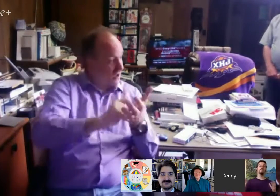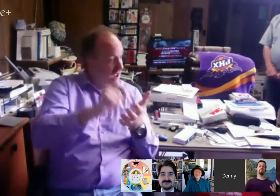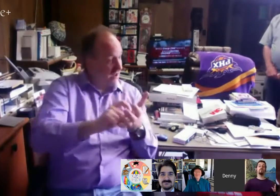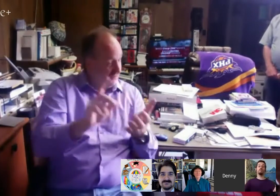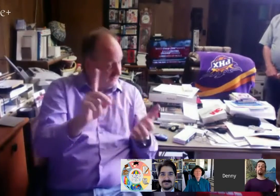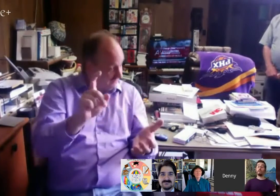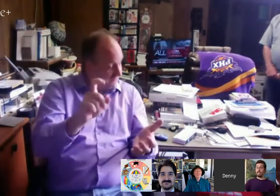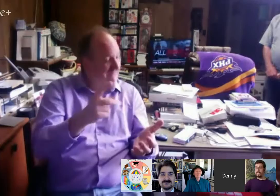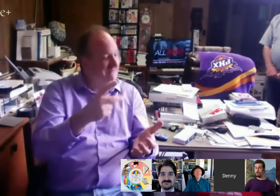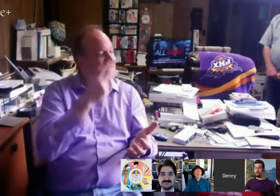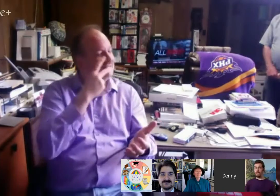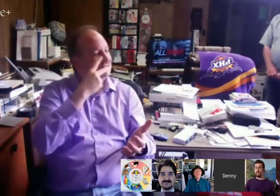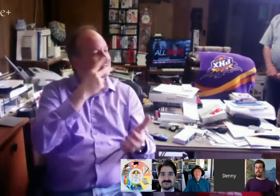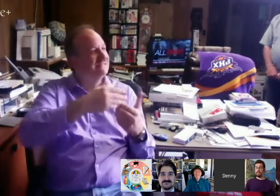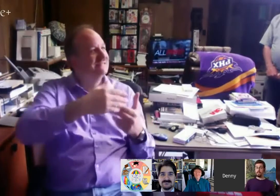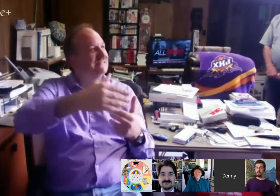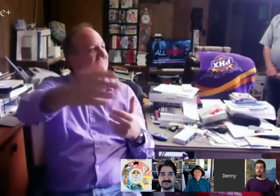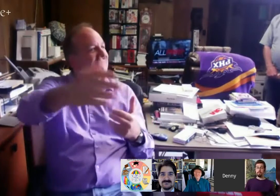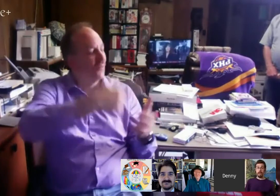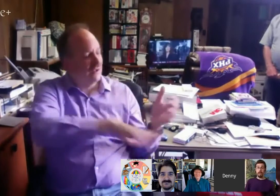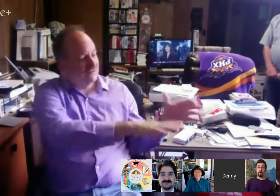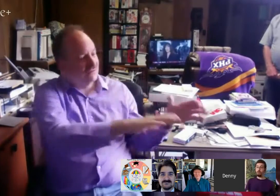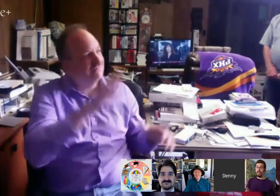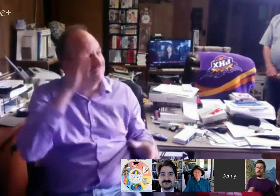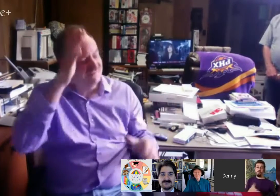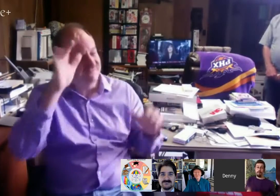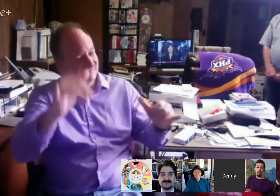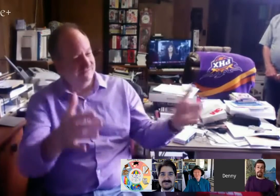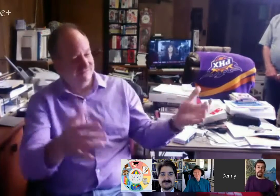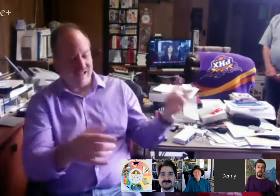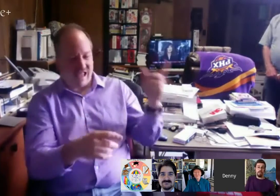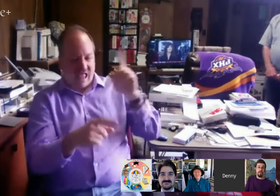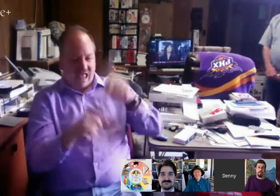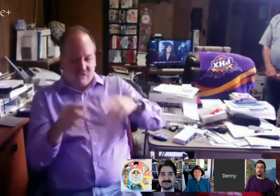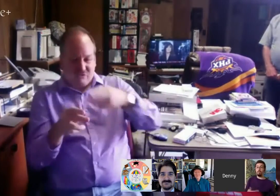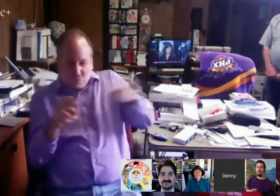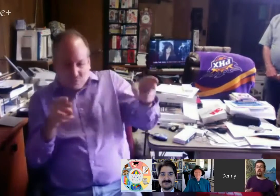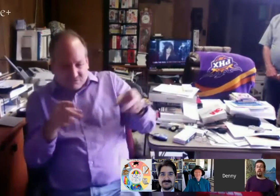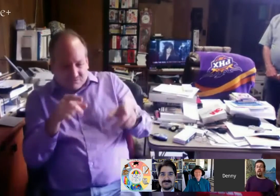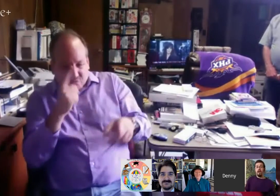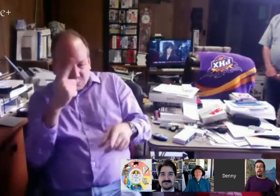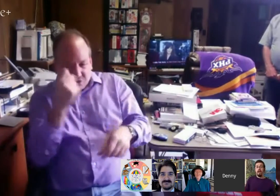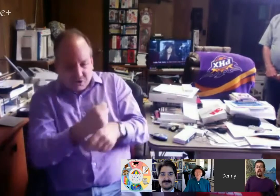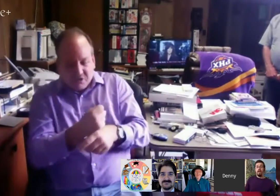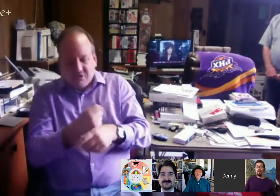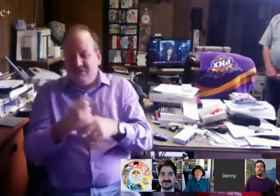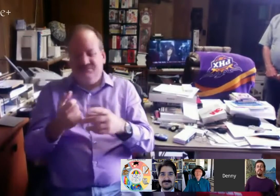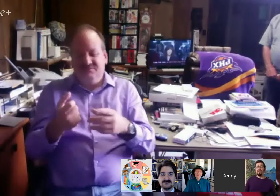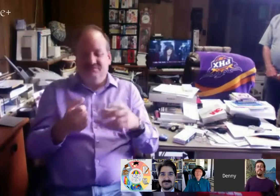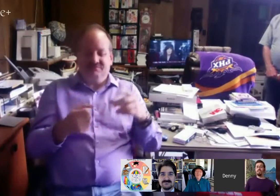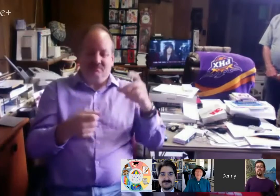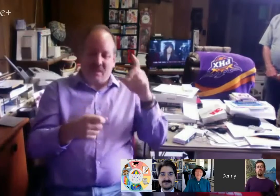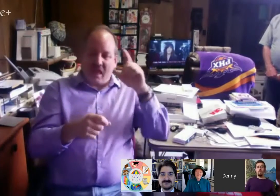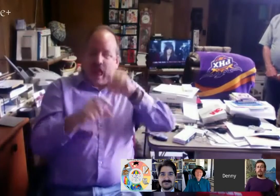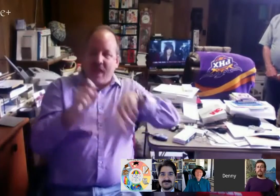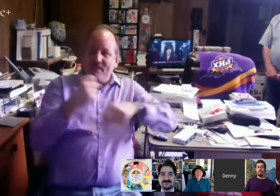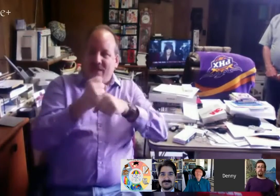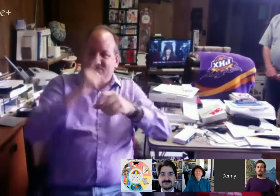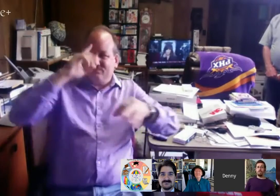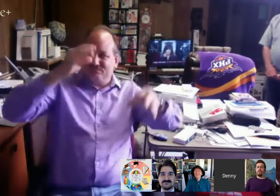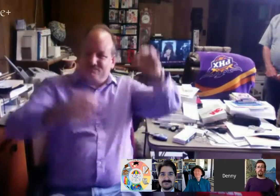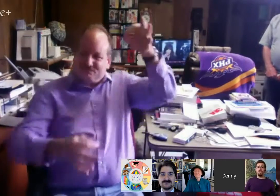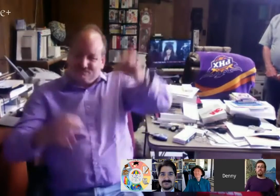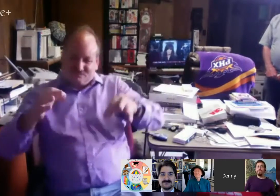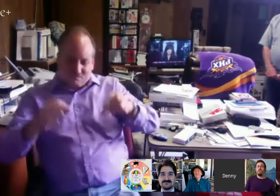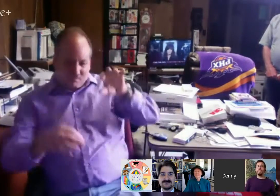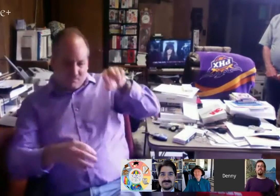go out into the world, is their writing skills better? Do they have better English skills? I mean, just 1 year